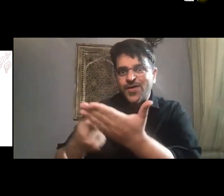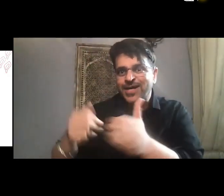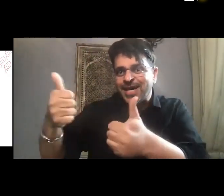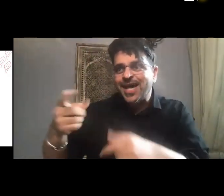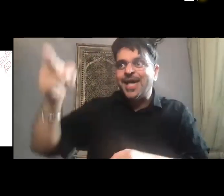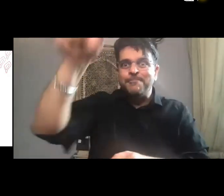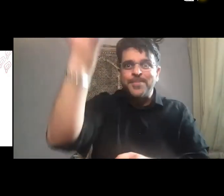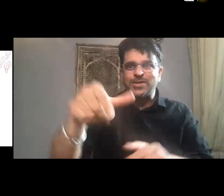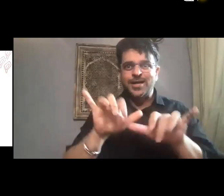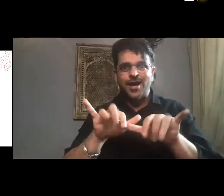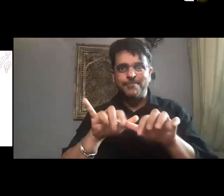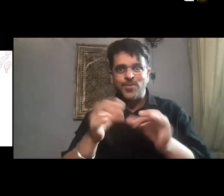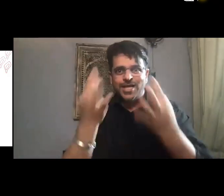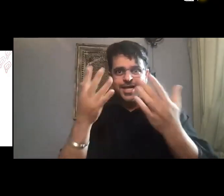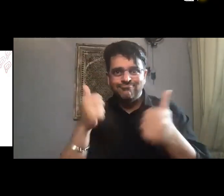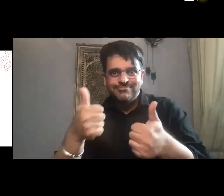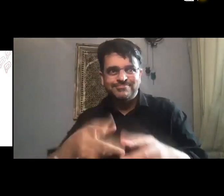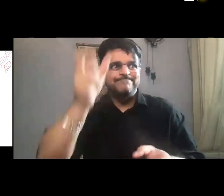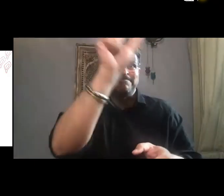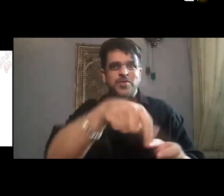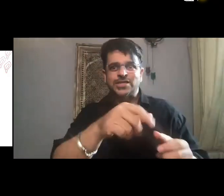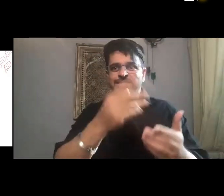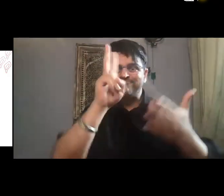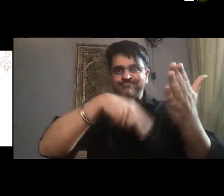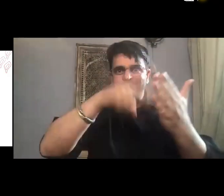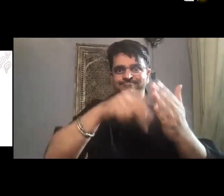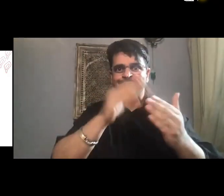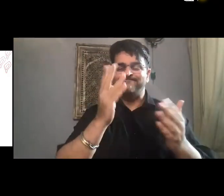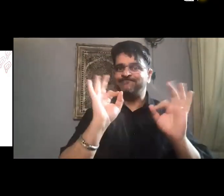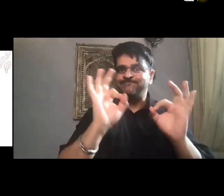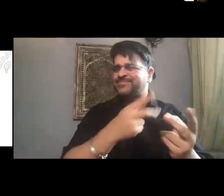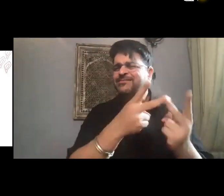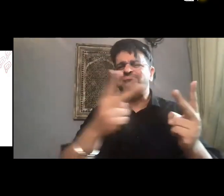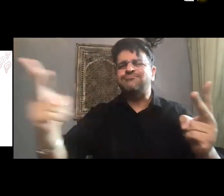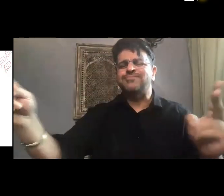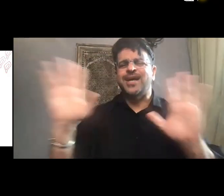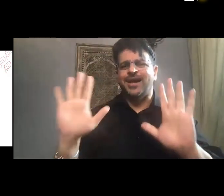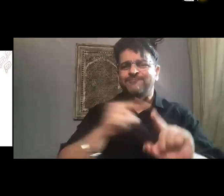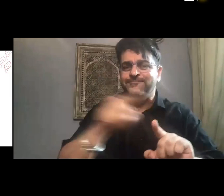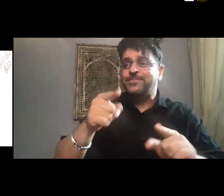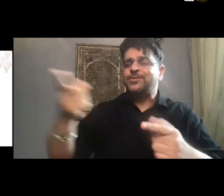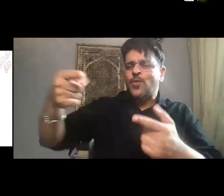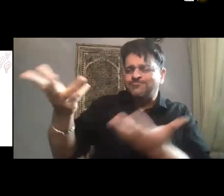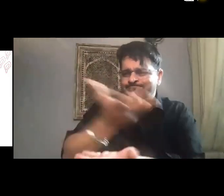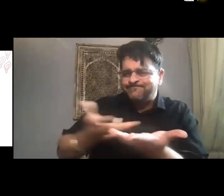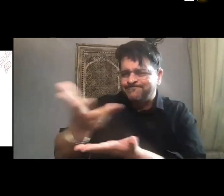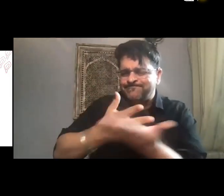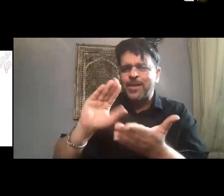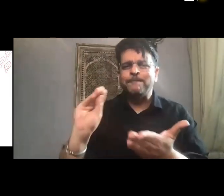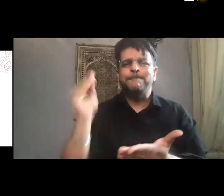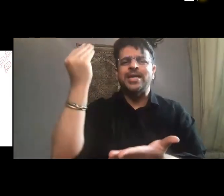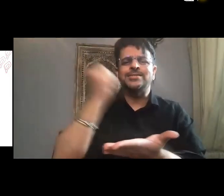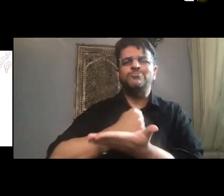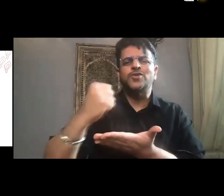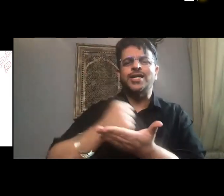the other person might be great at art. There can be another person who can be great at computers. Someone can be great at painting. Everyone has different variety